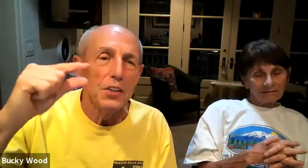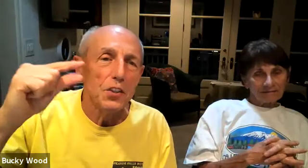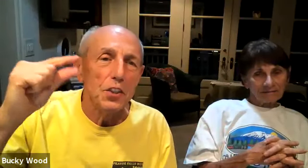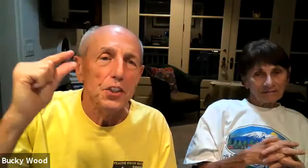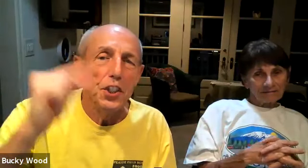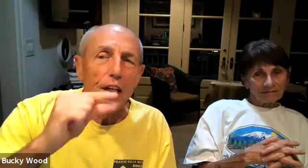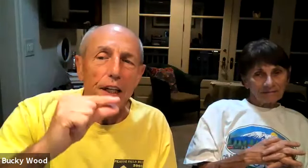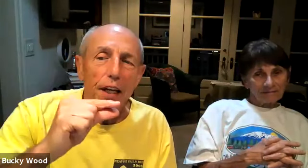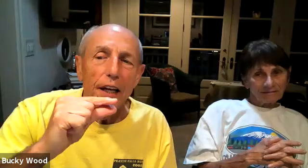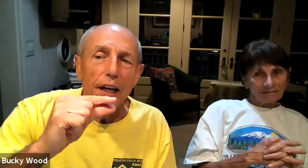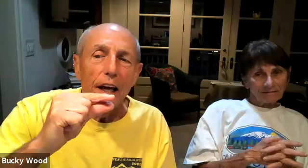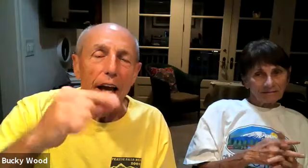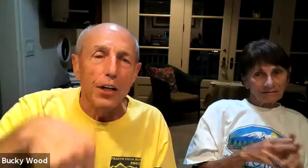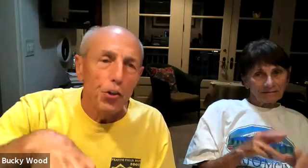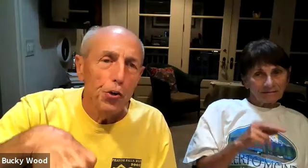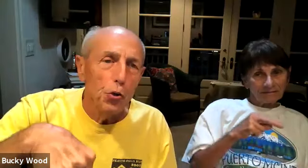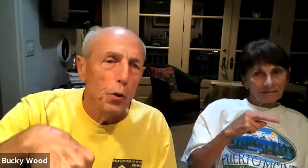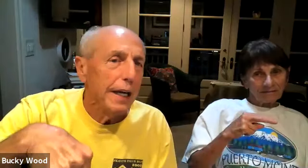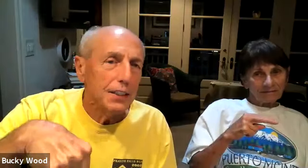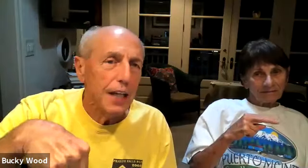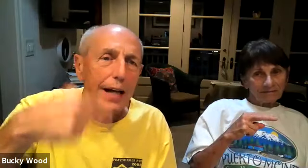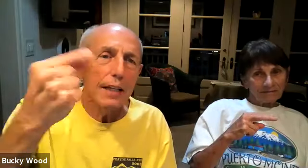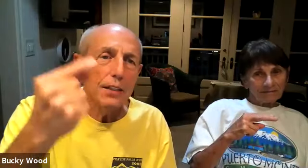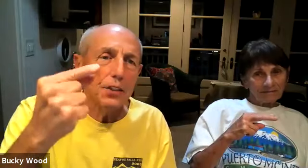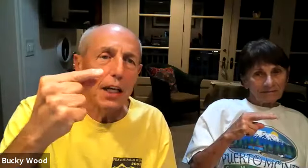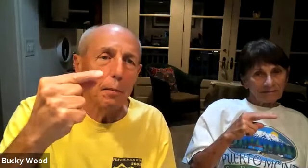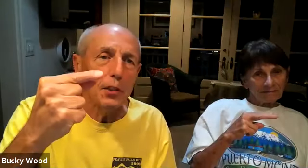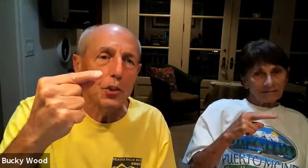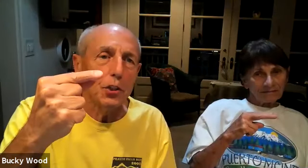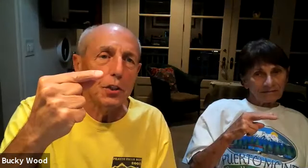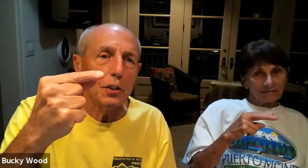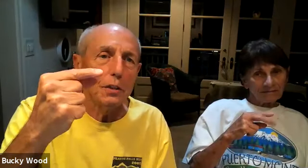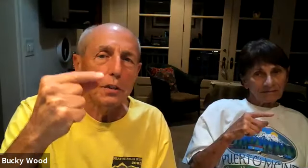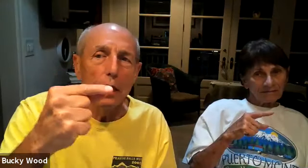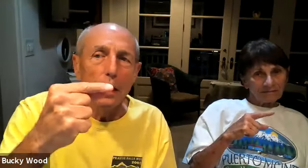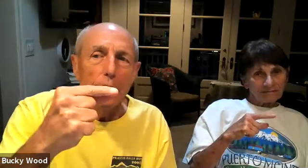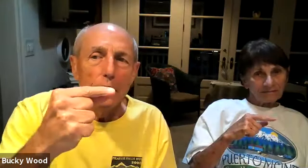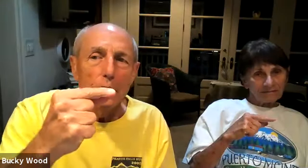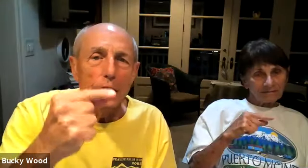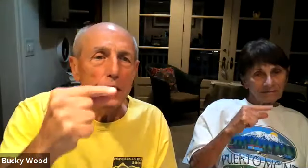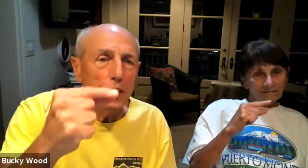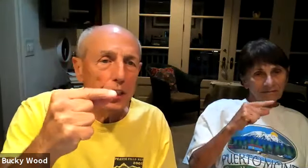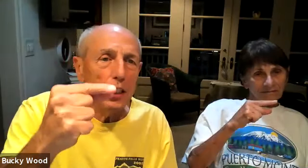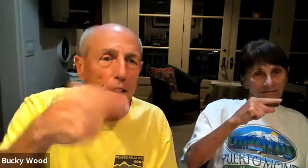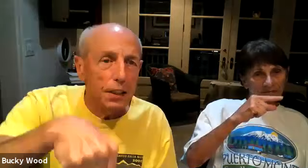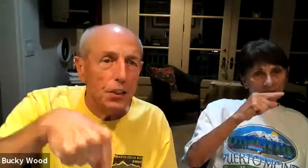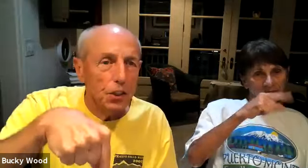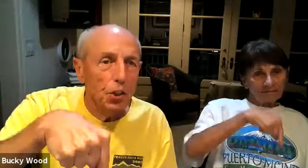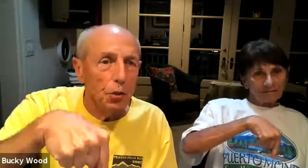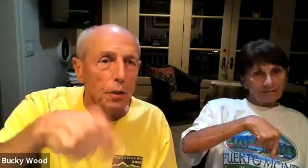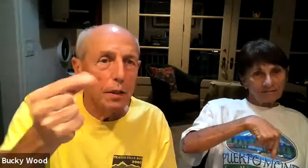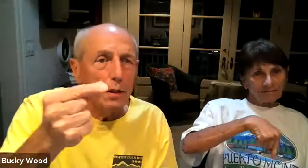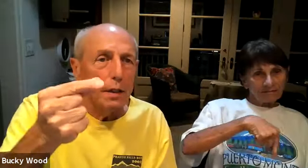the G and Q exactly the same? It's just, this is G, this is Q.